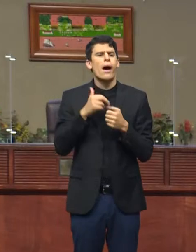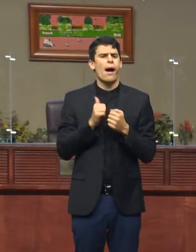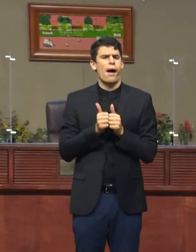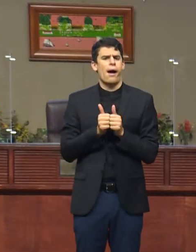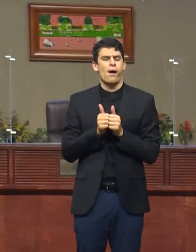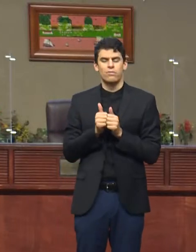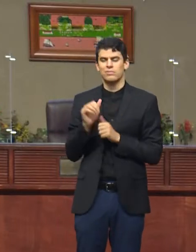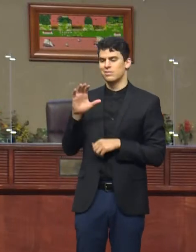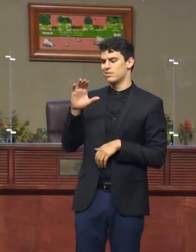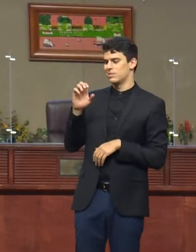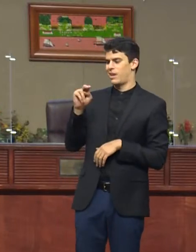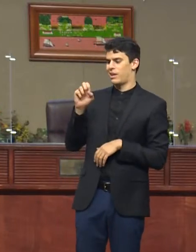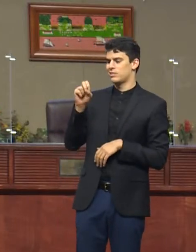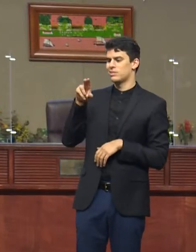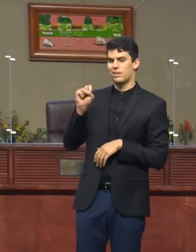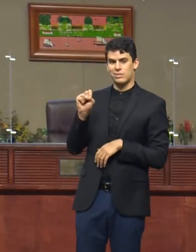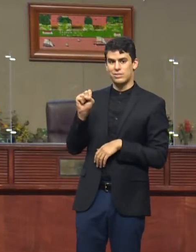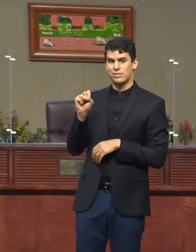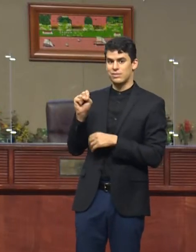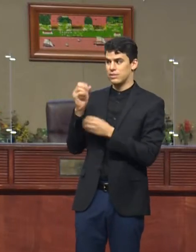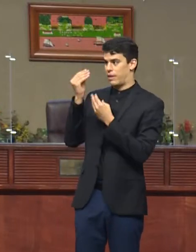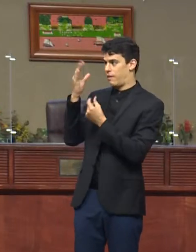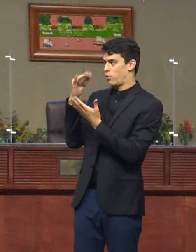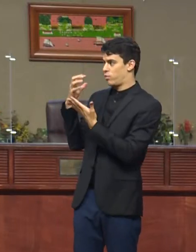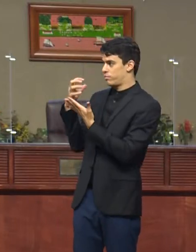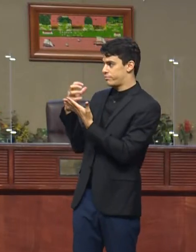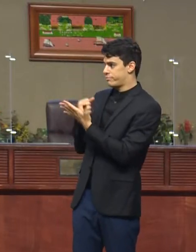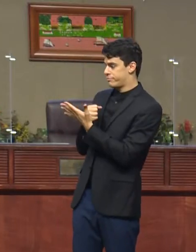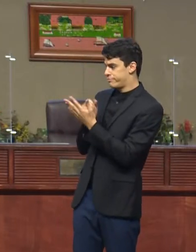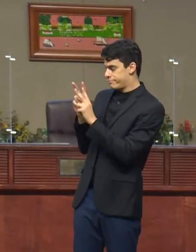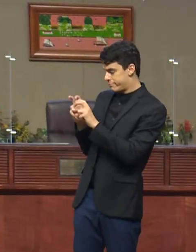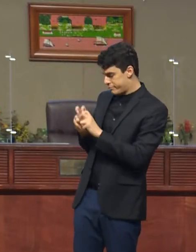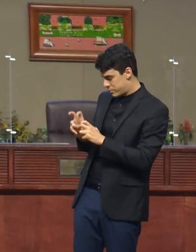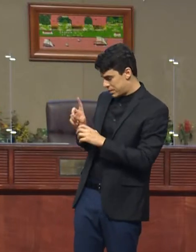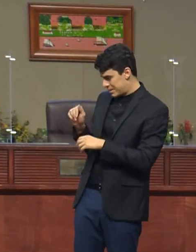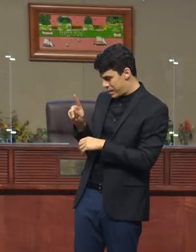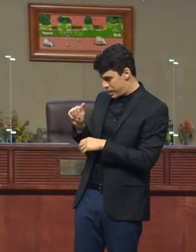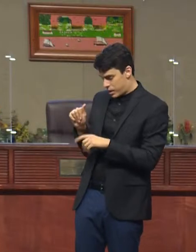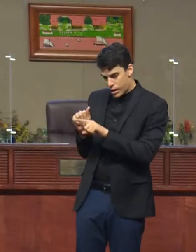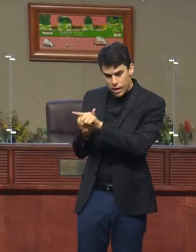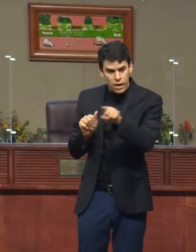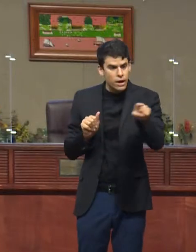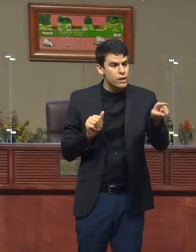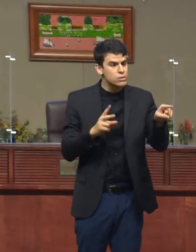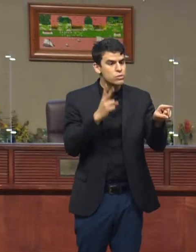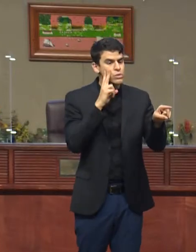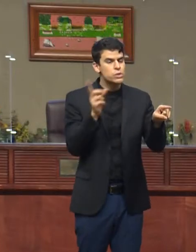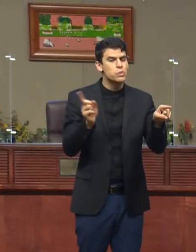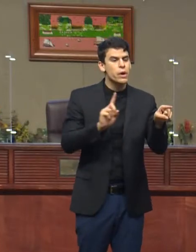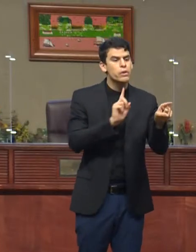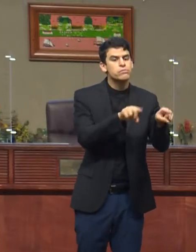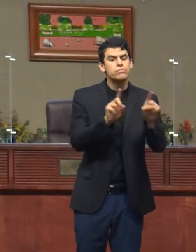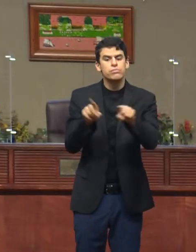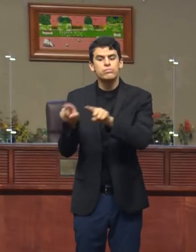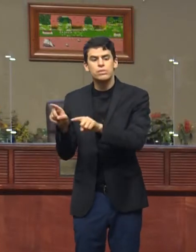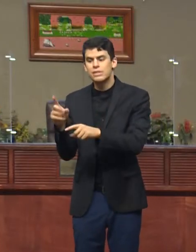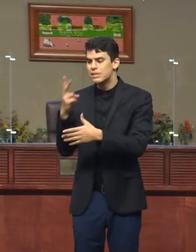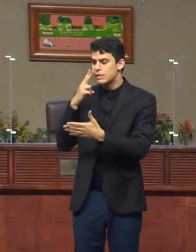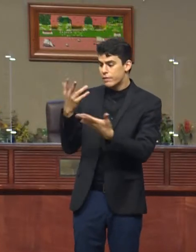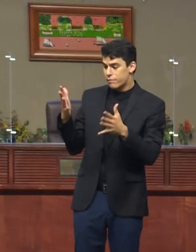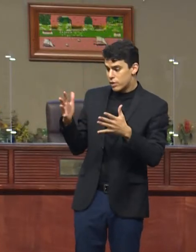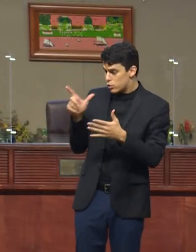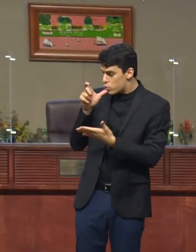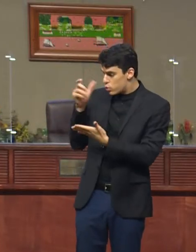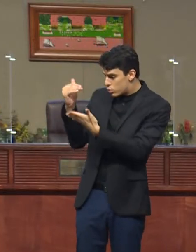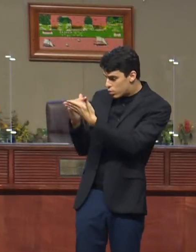data from the Department of Health about the demographics of who's been vaccinated and where